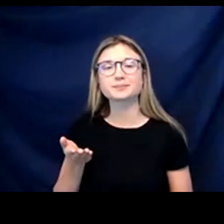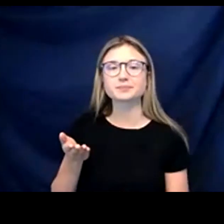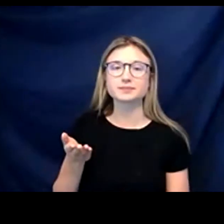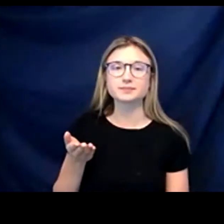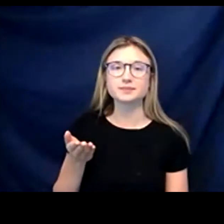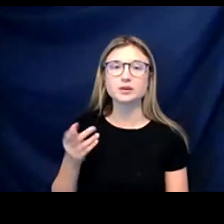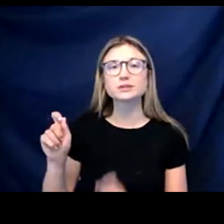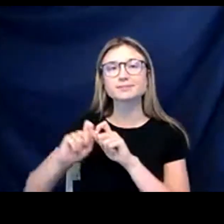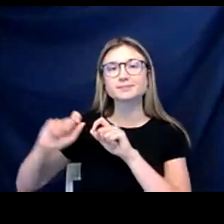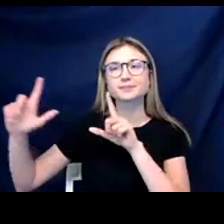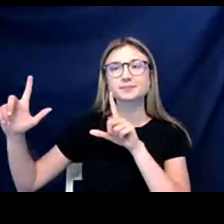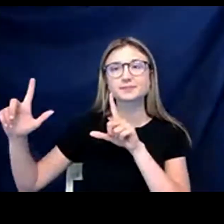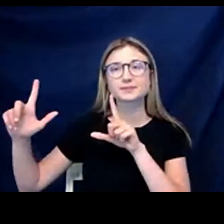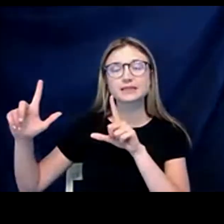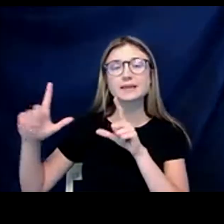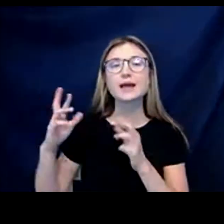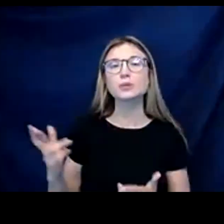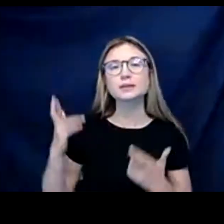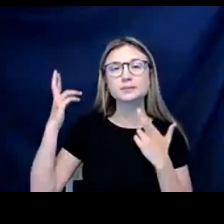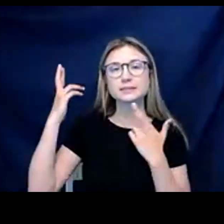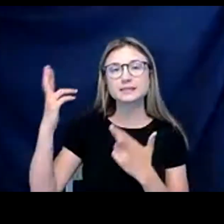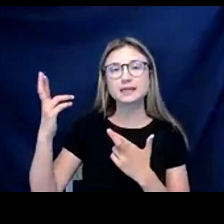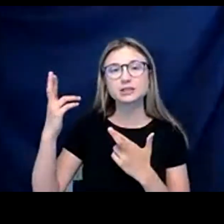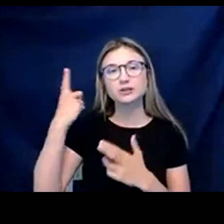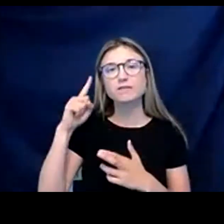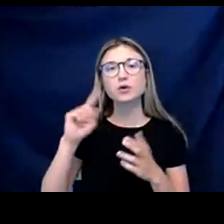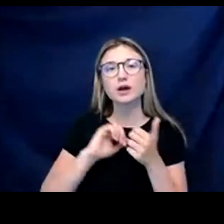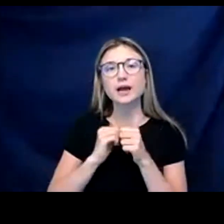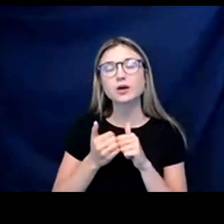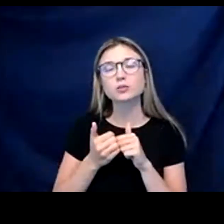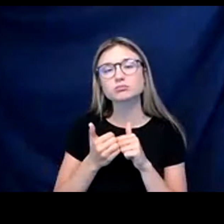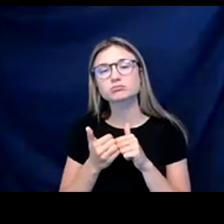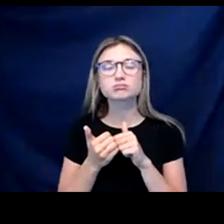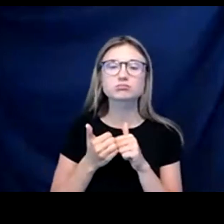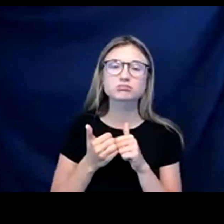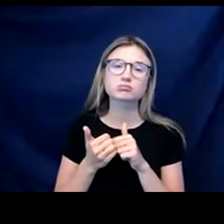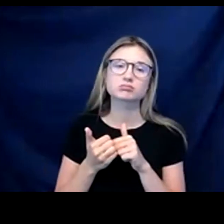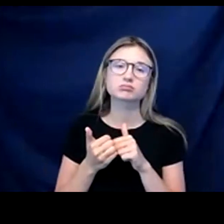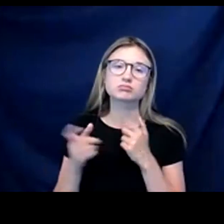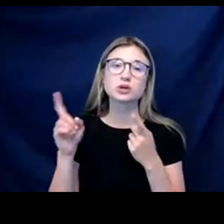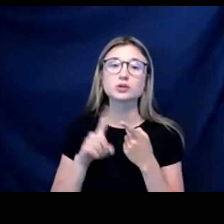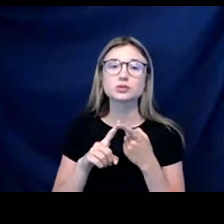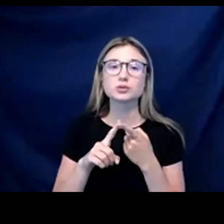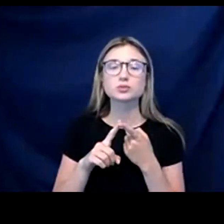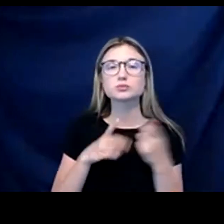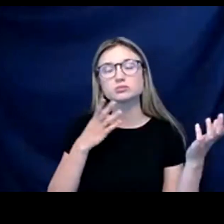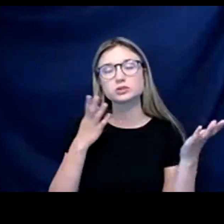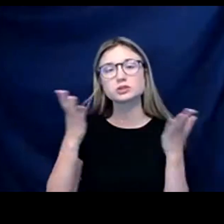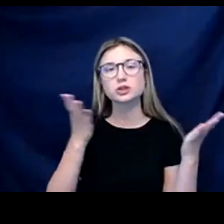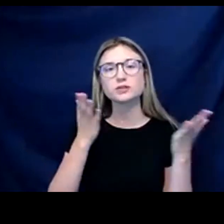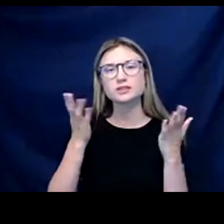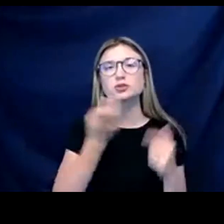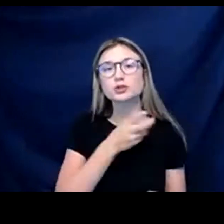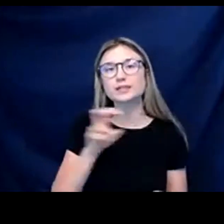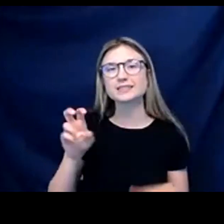slide that gave some recommendations on ways perhaps that these services could be, transition